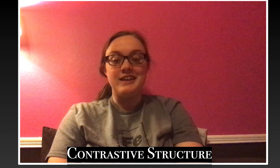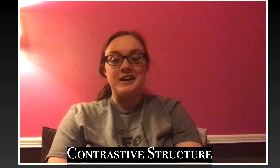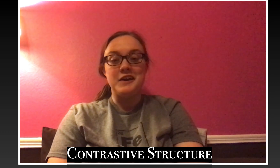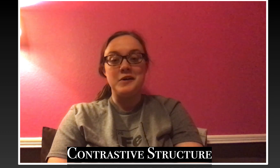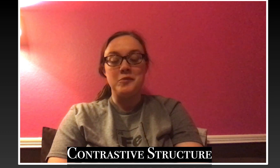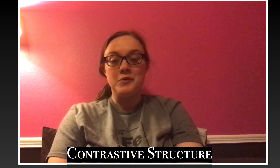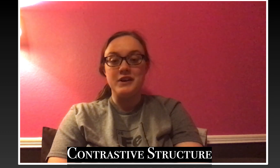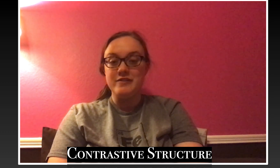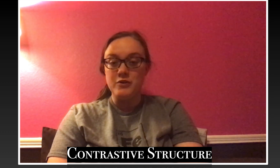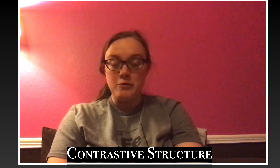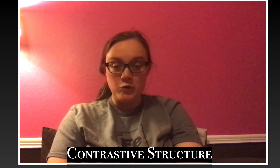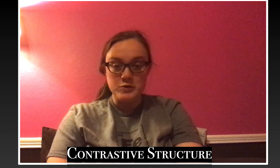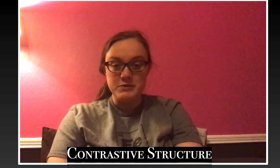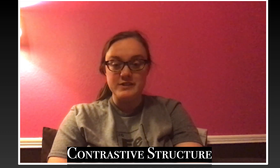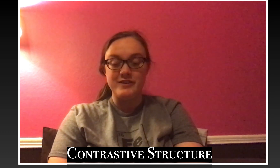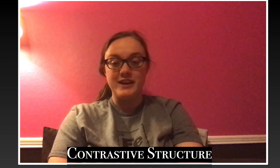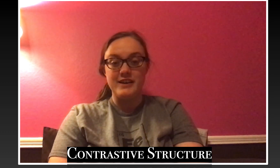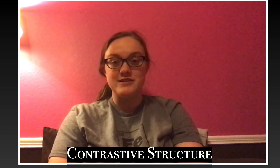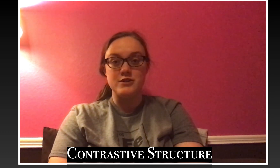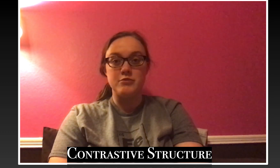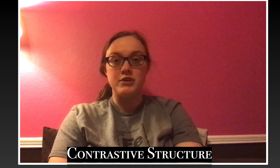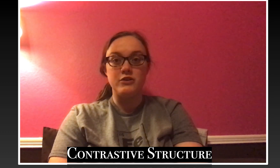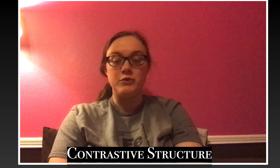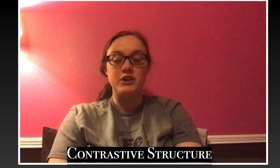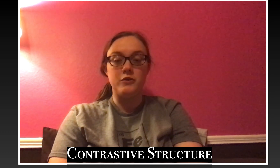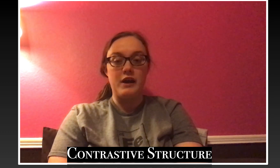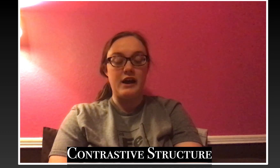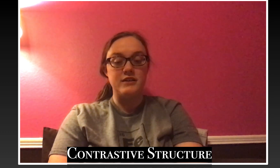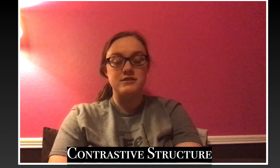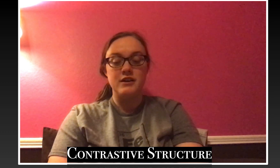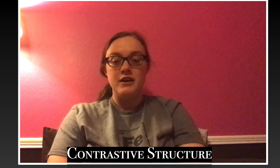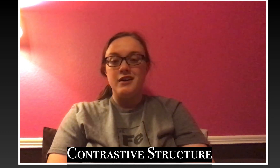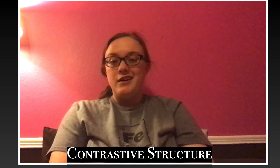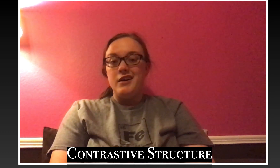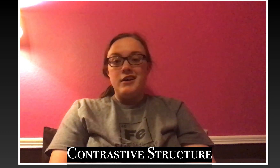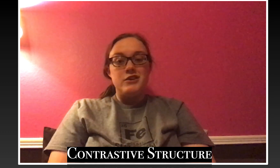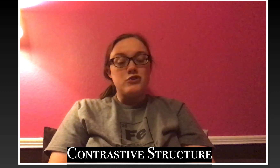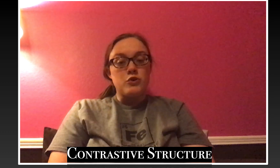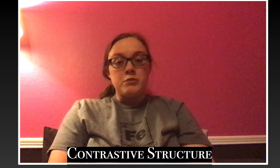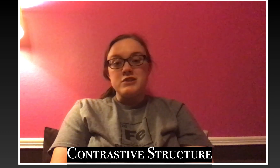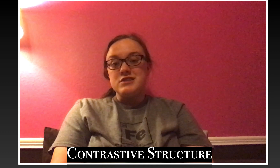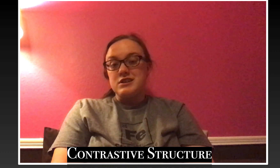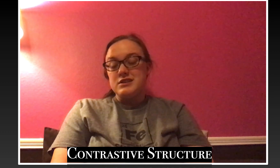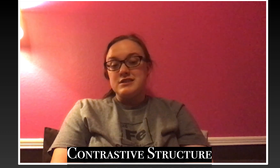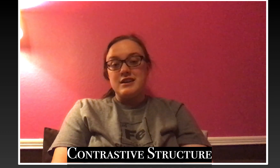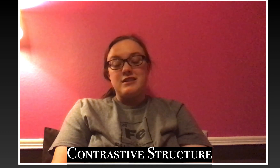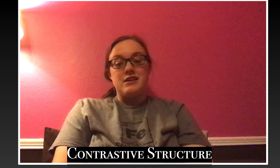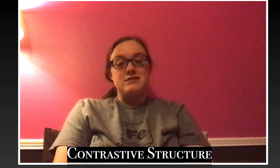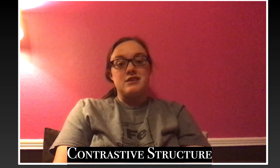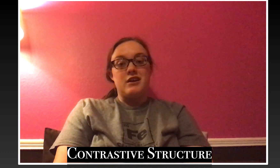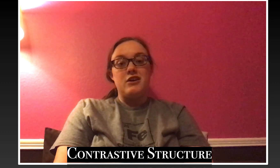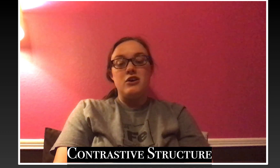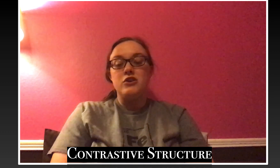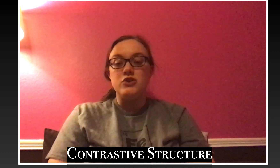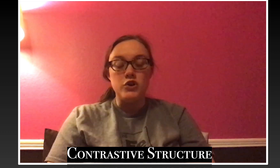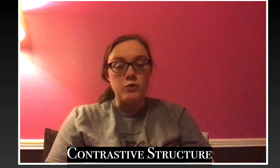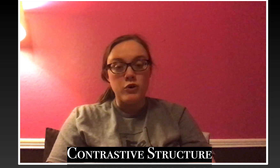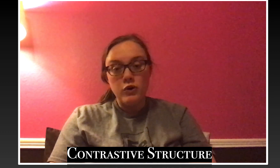they will give you a more specific answer. But when you ask, you're normally just going to say things like, new or old